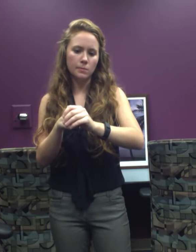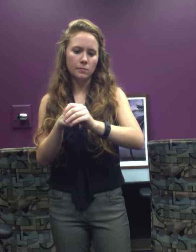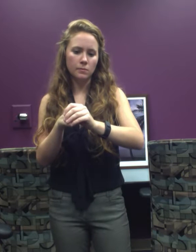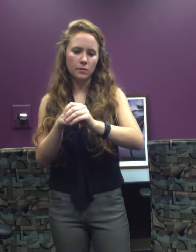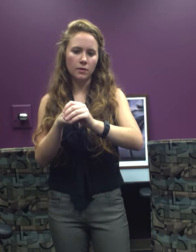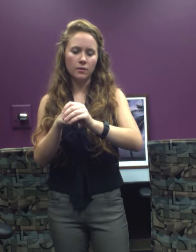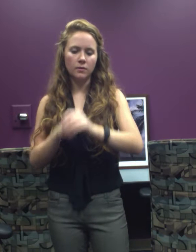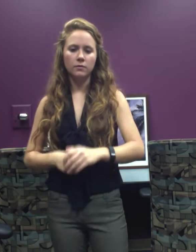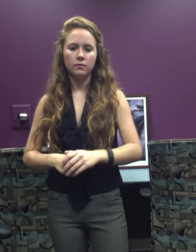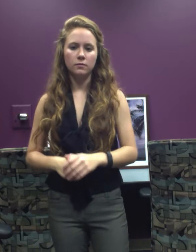See?